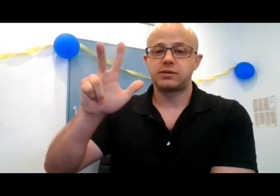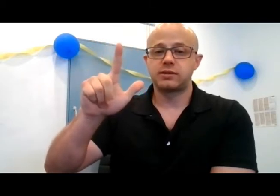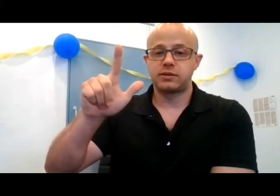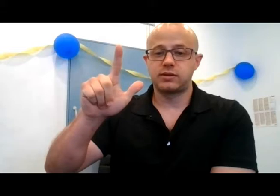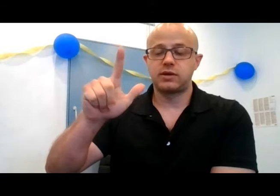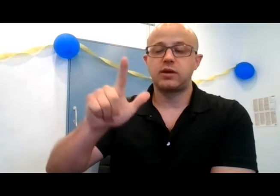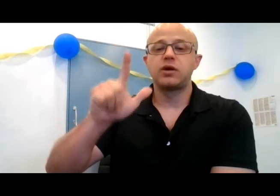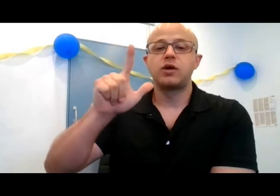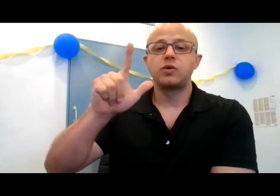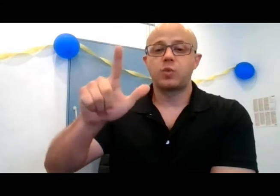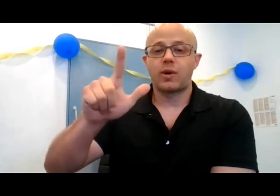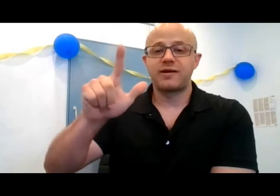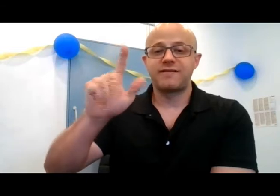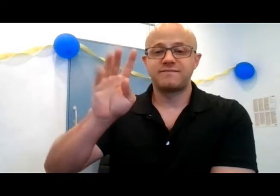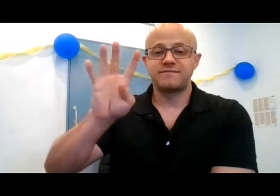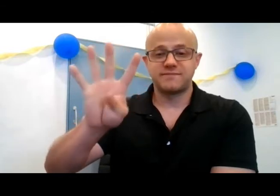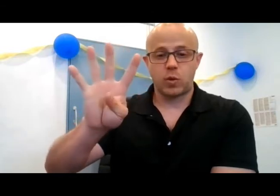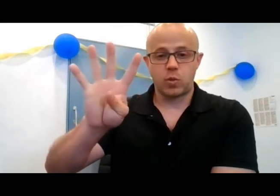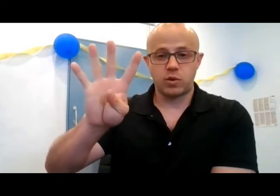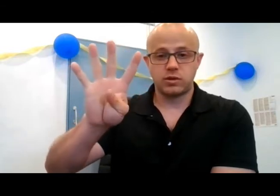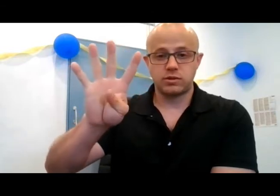23,